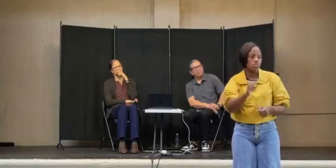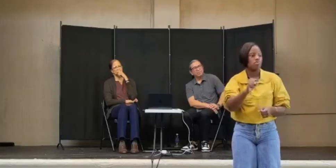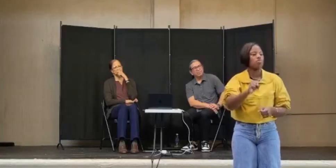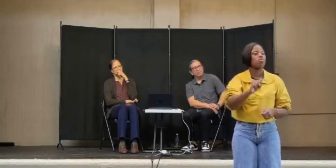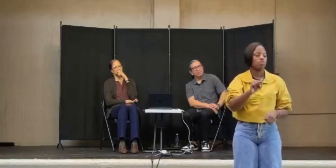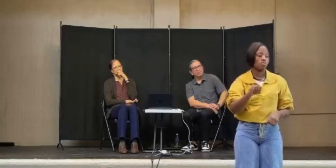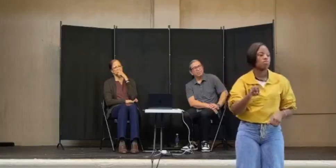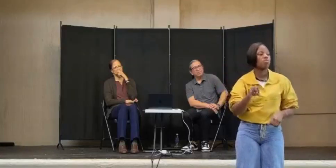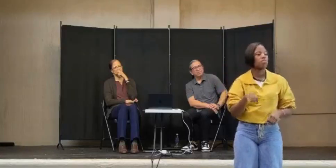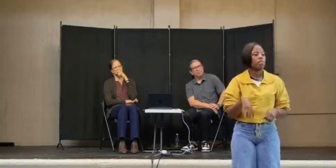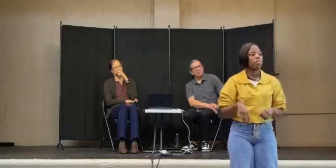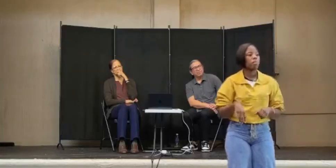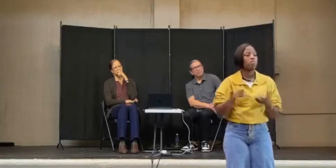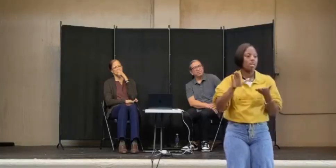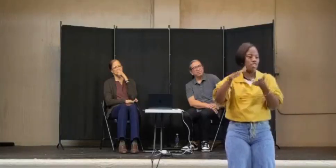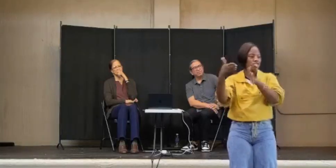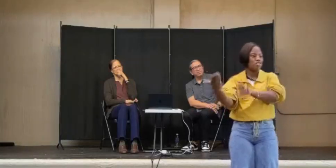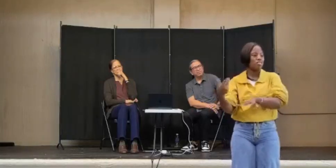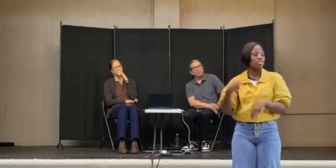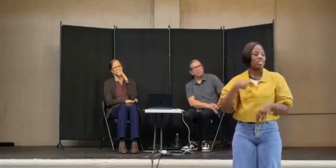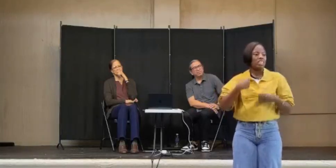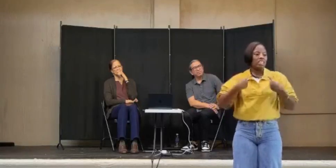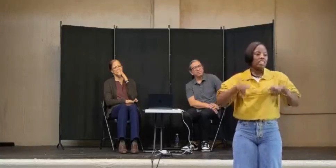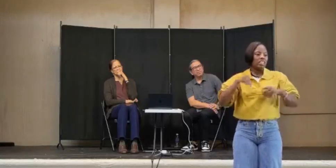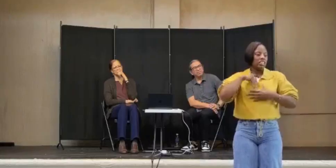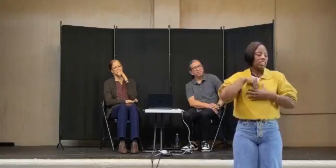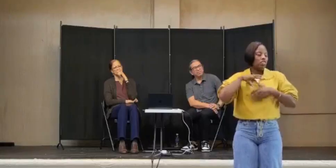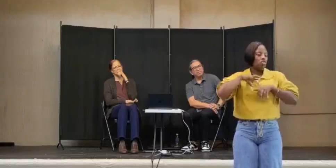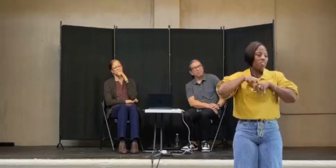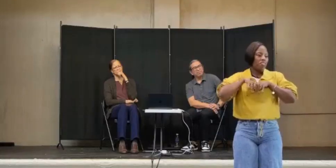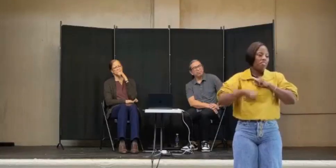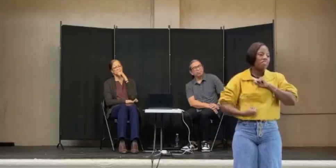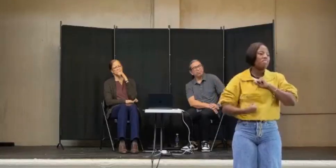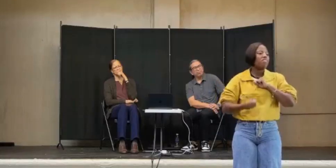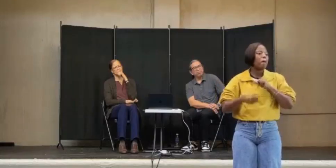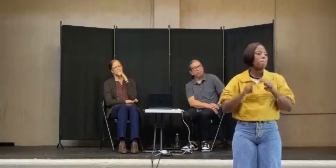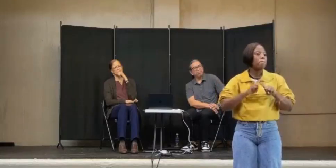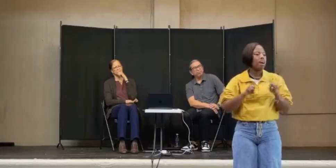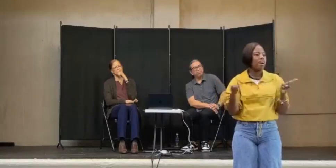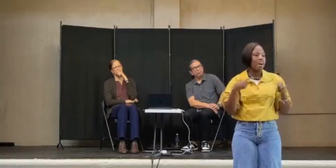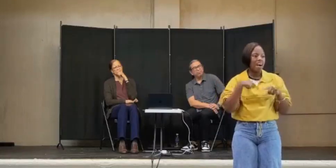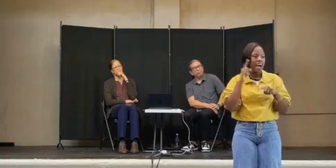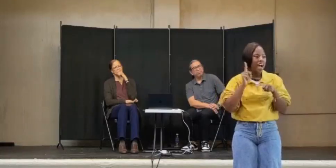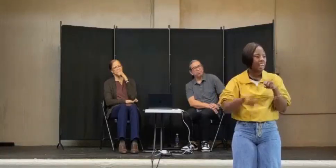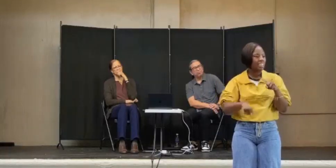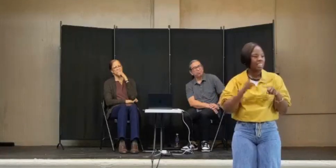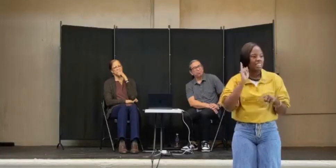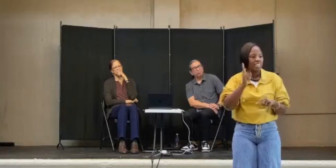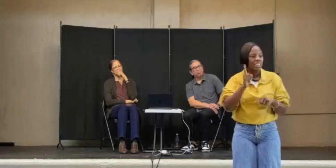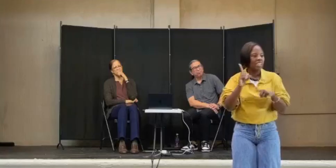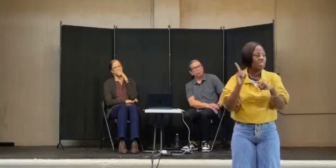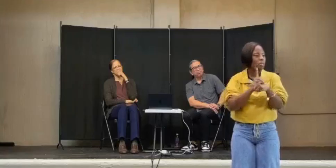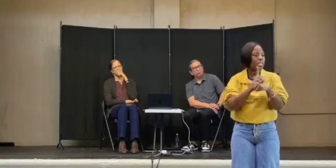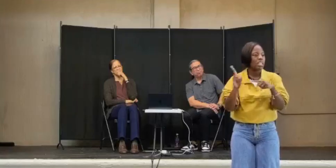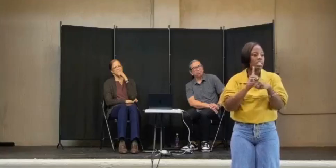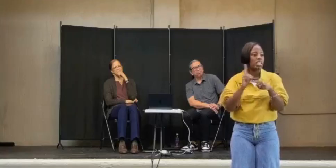so, my husband is 77 years old and he actually passed away. And I'm still grieving. I'm still going through that process.